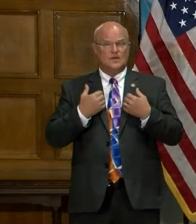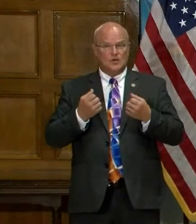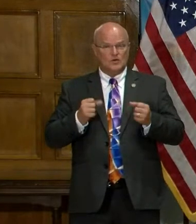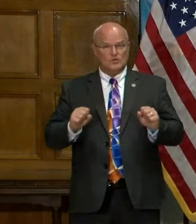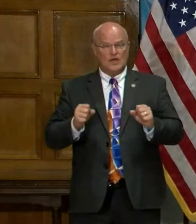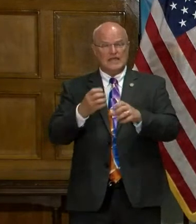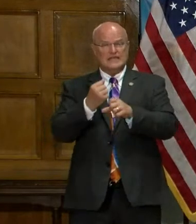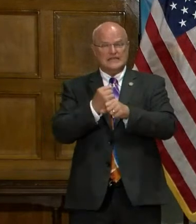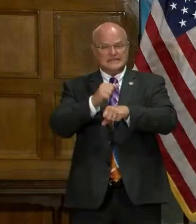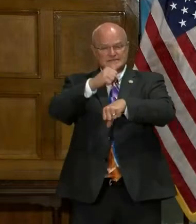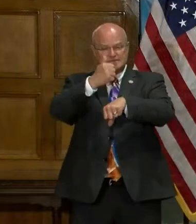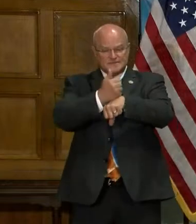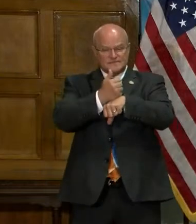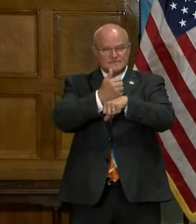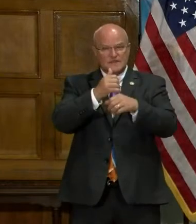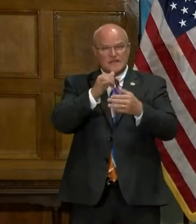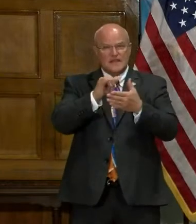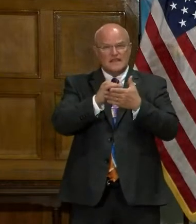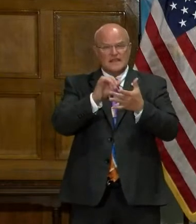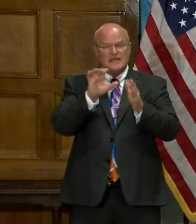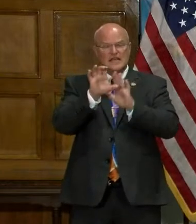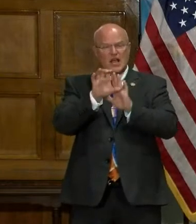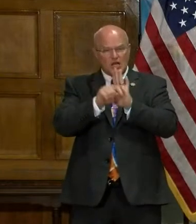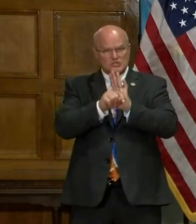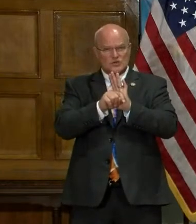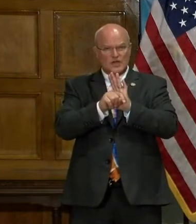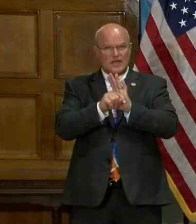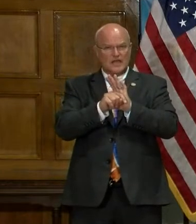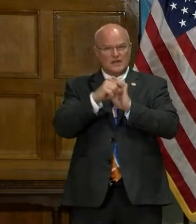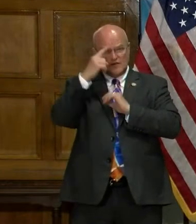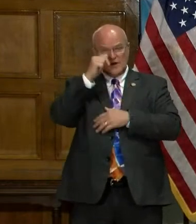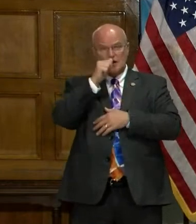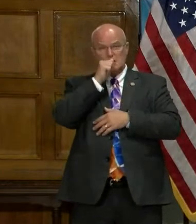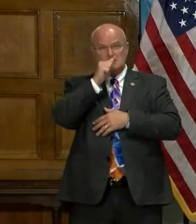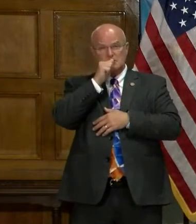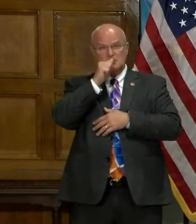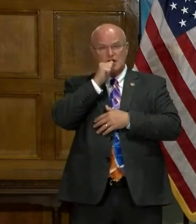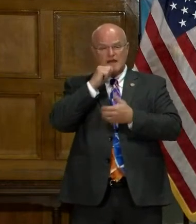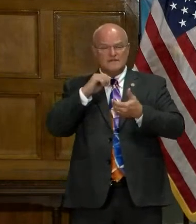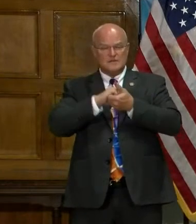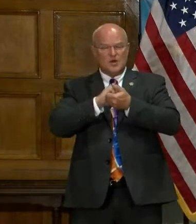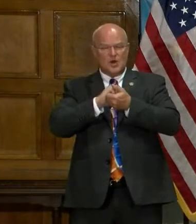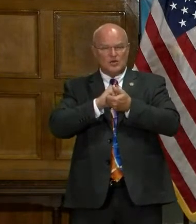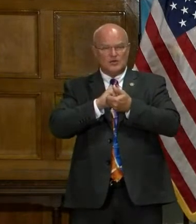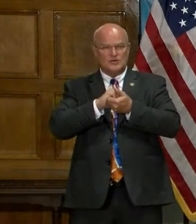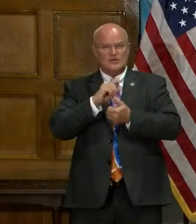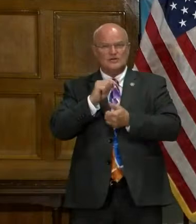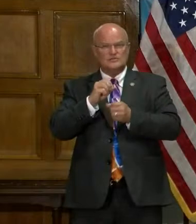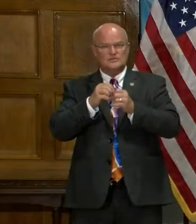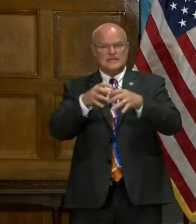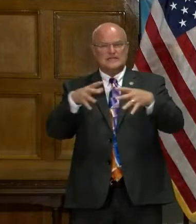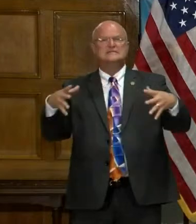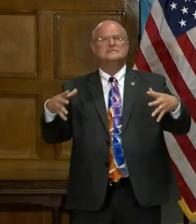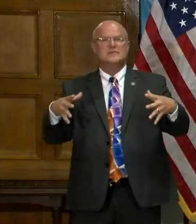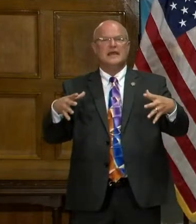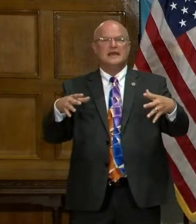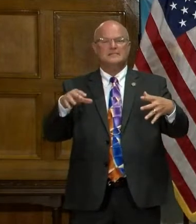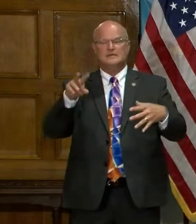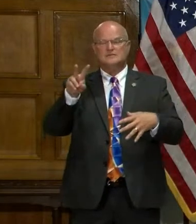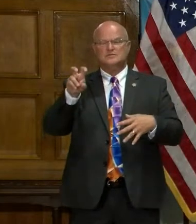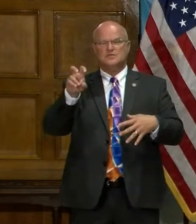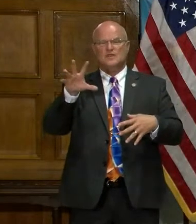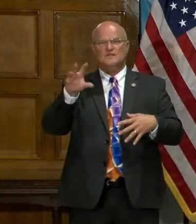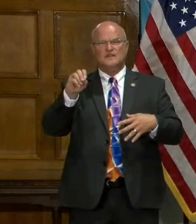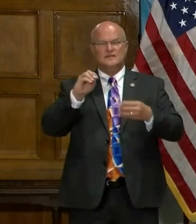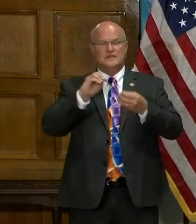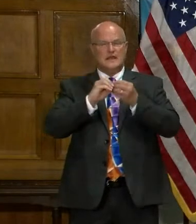trying to get in place the contract for a private sector partner to expand by